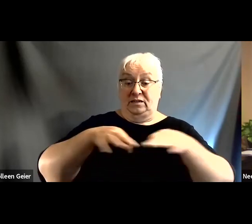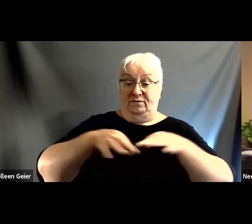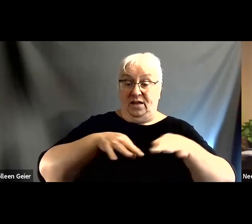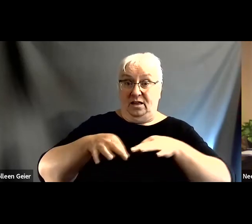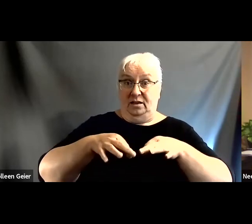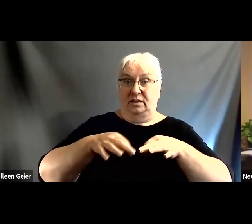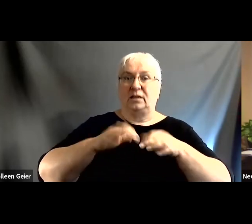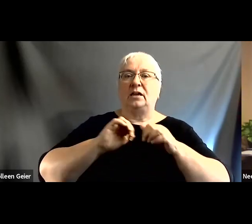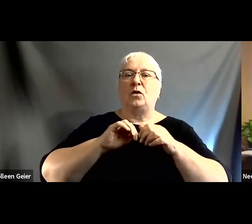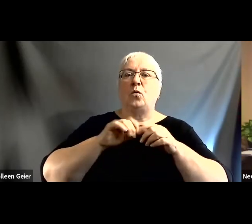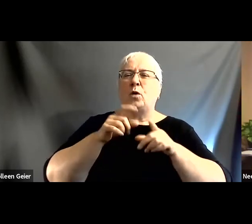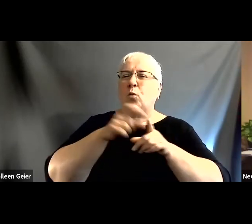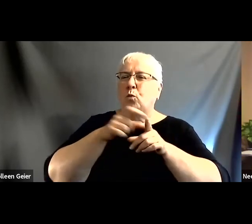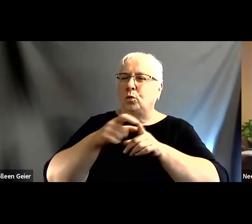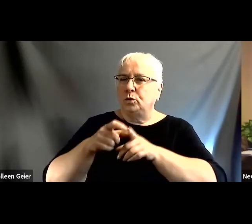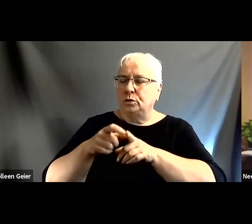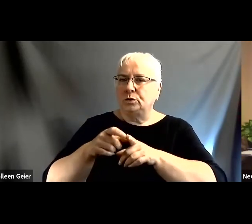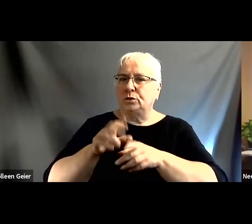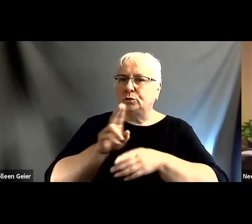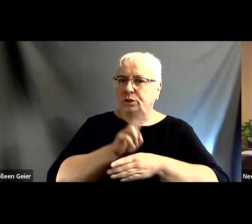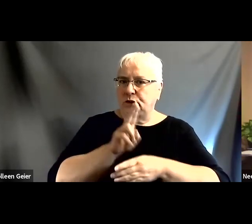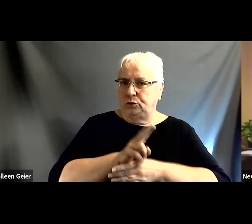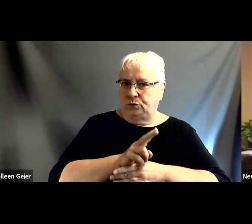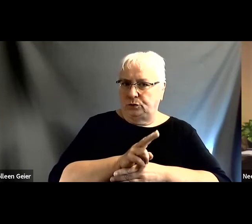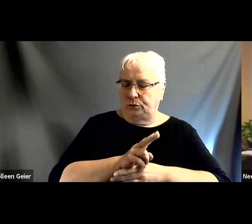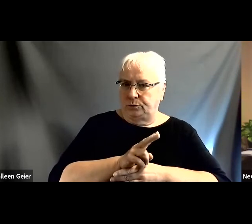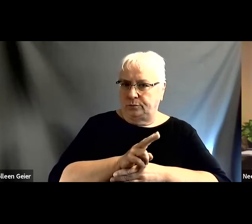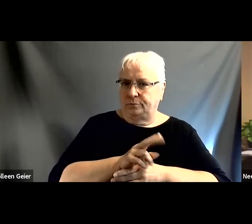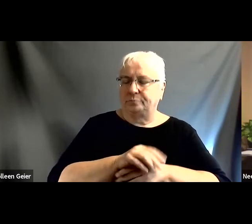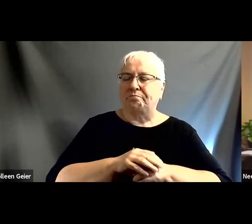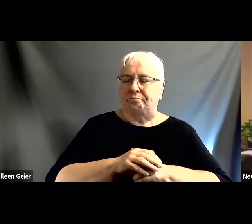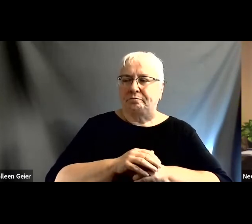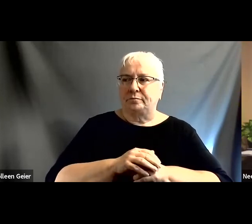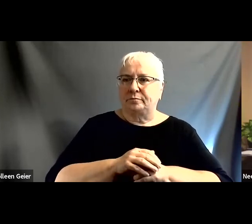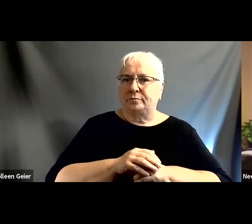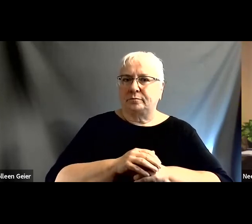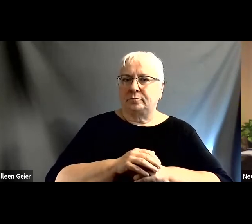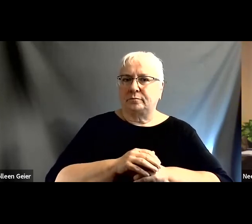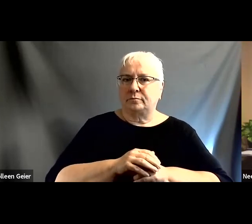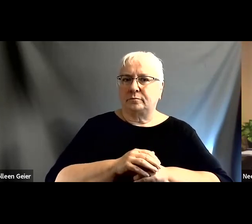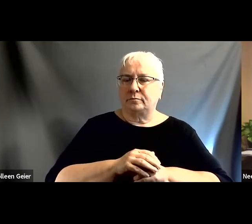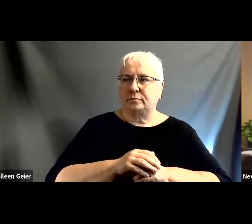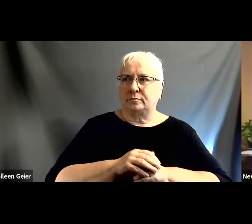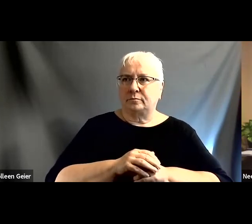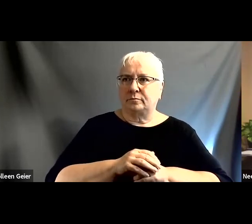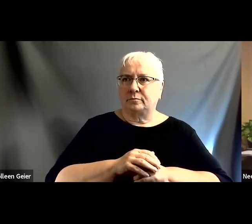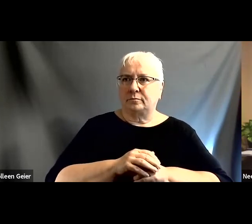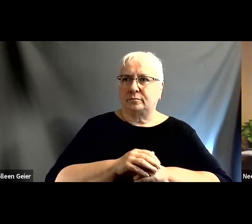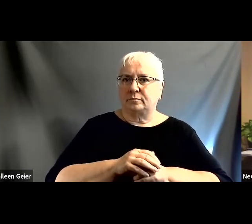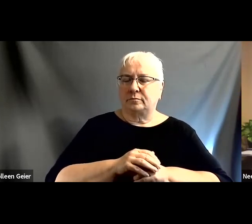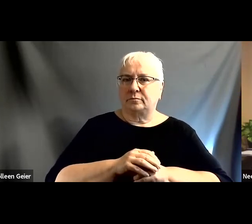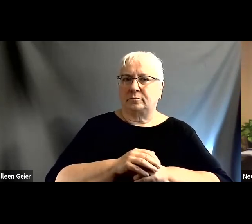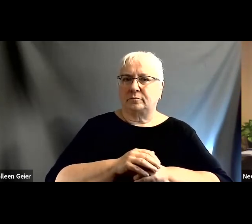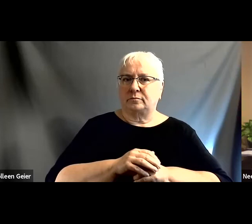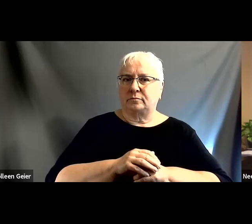that we use, the language that we use to define. The way of acknowledging a